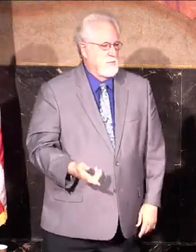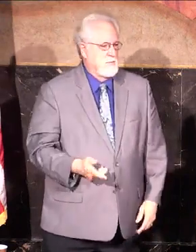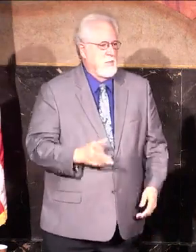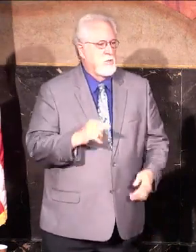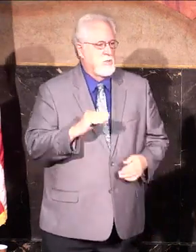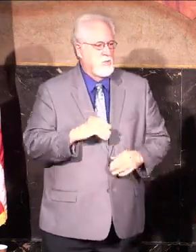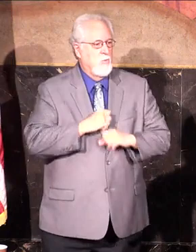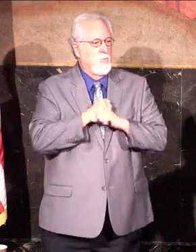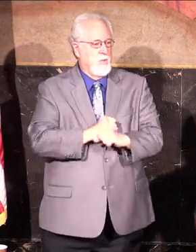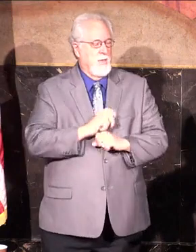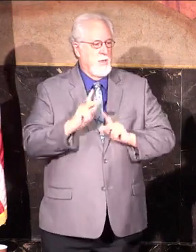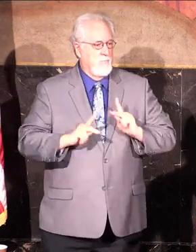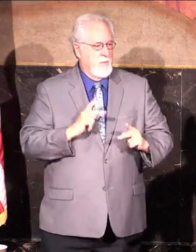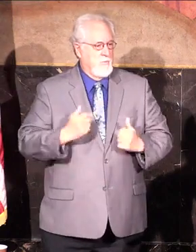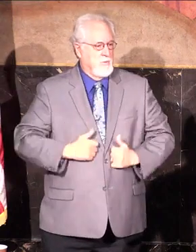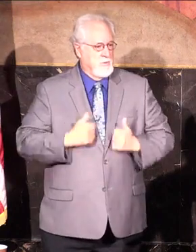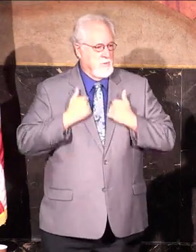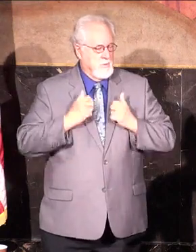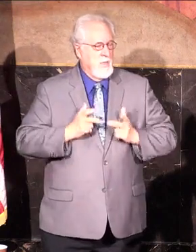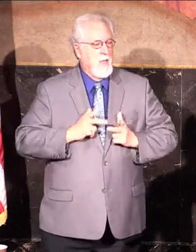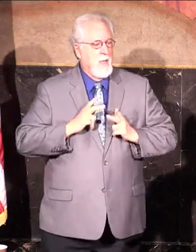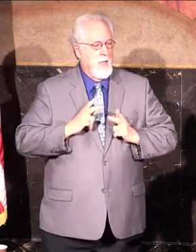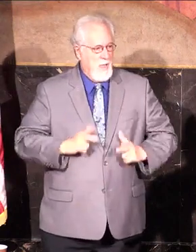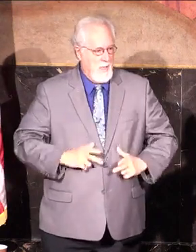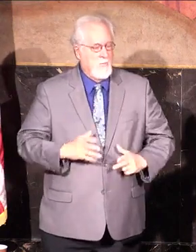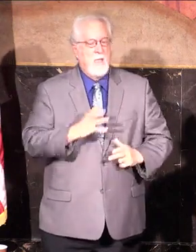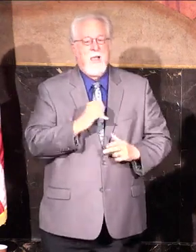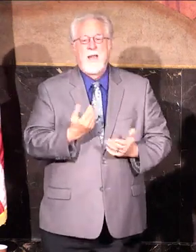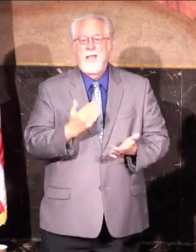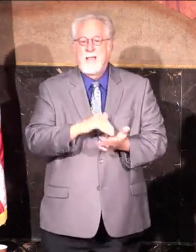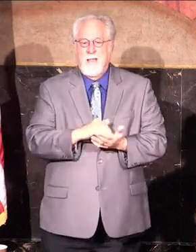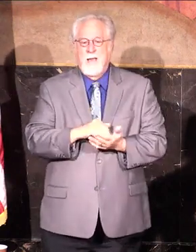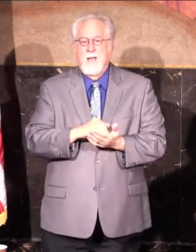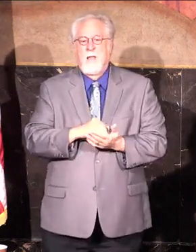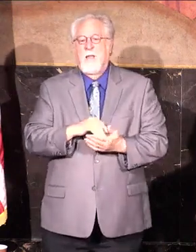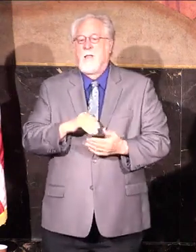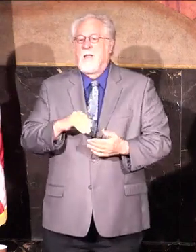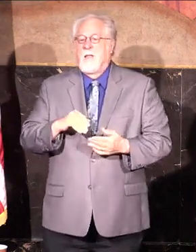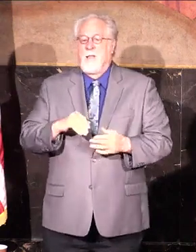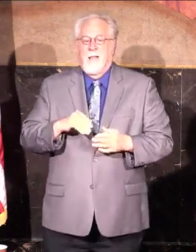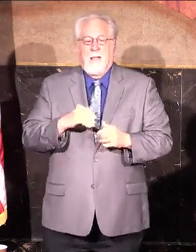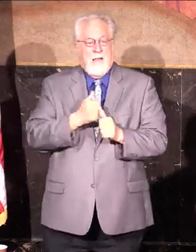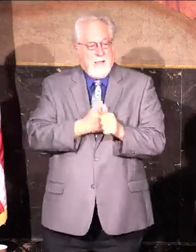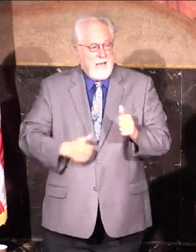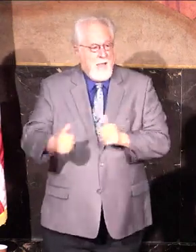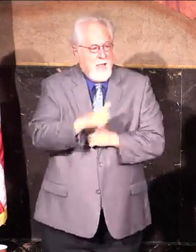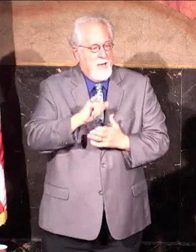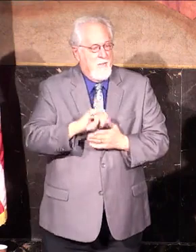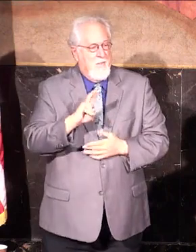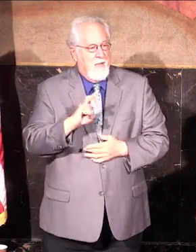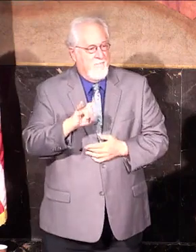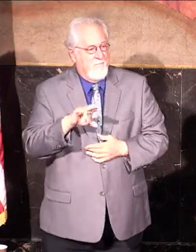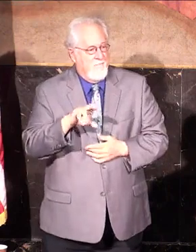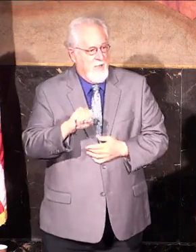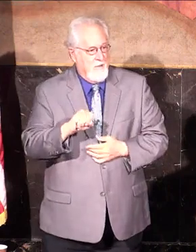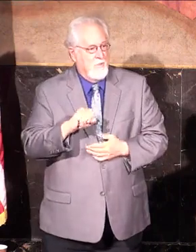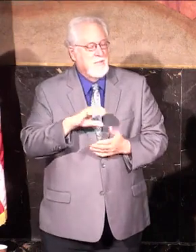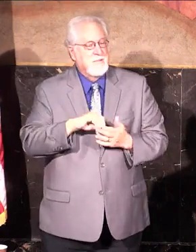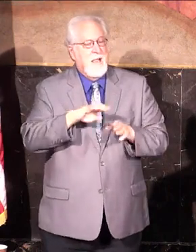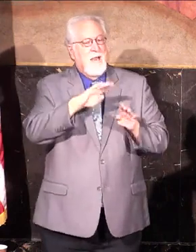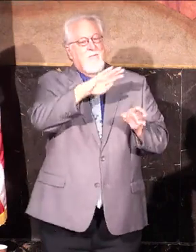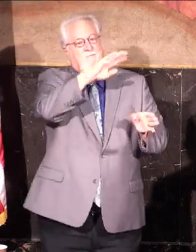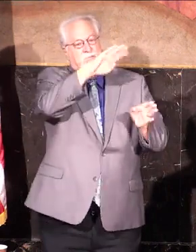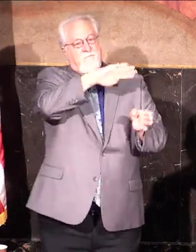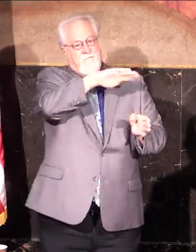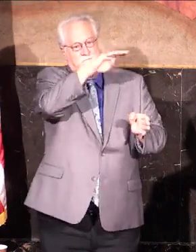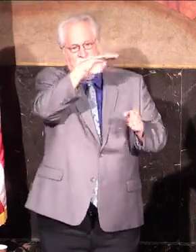to protect the public health and make sure that we do, again, get back in front of this virus, that we flatten the curve and